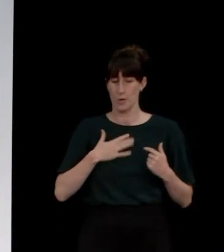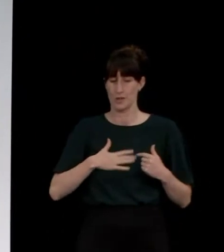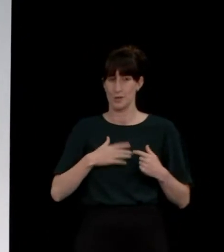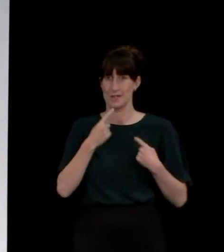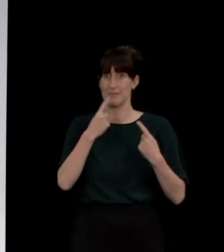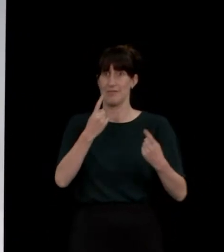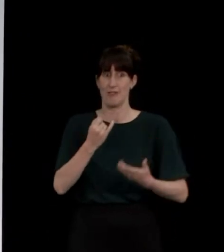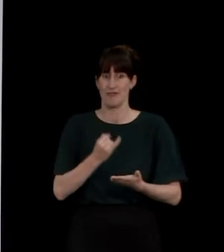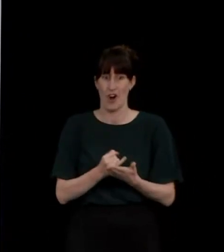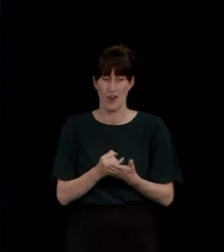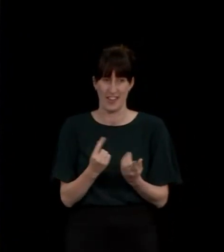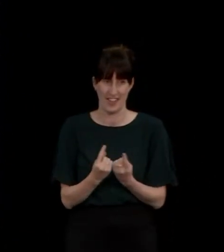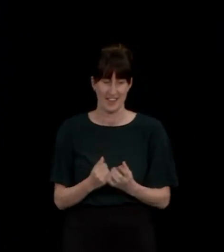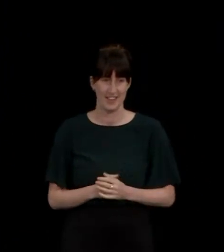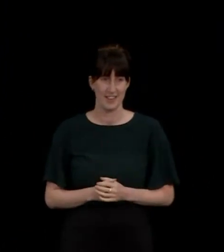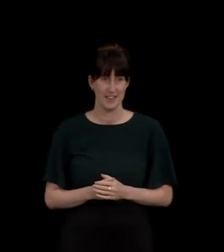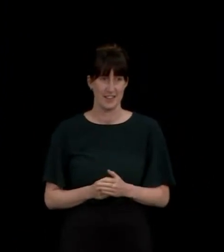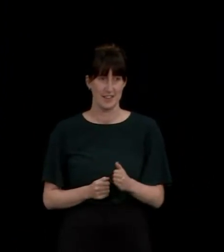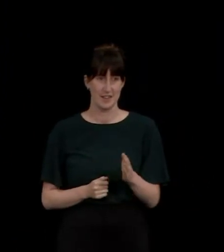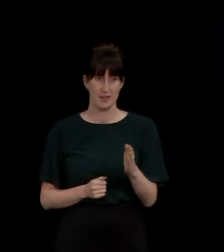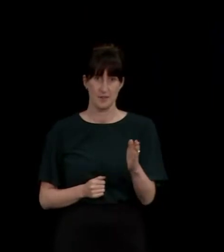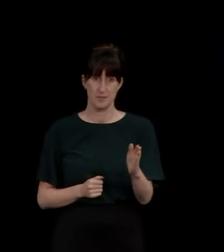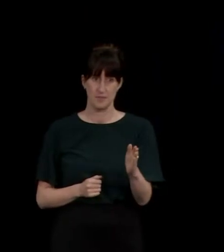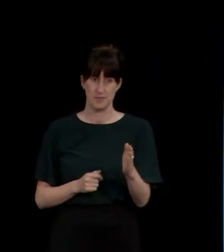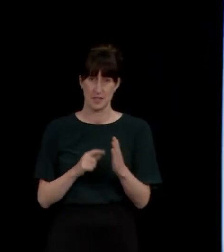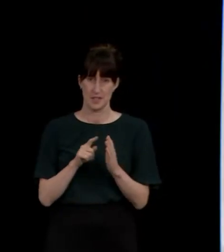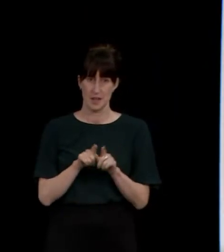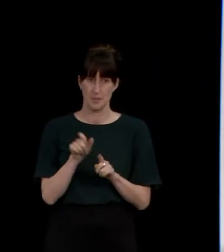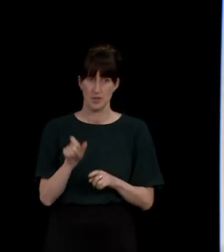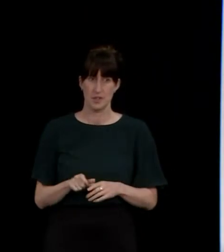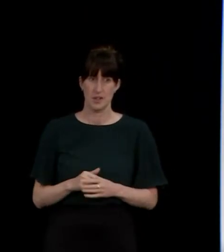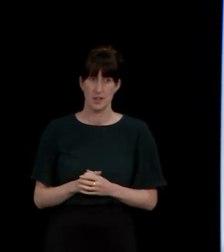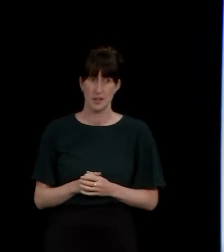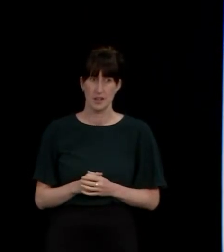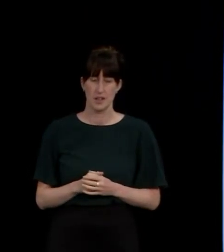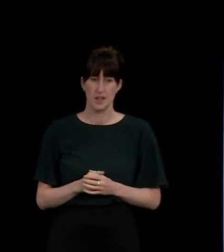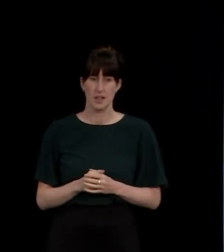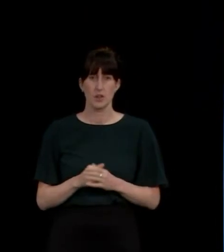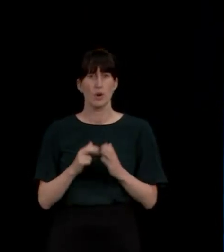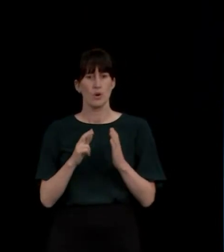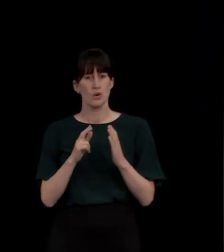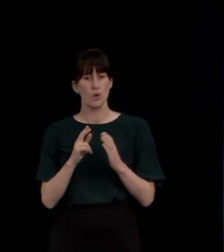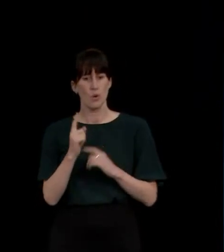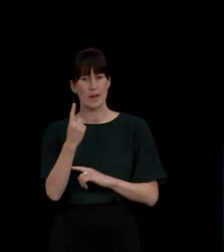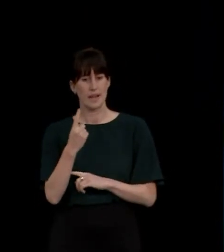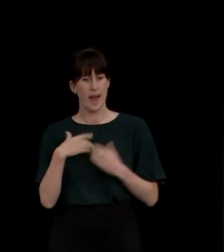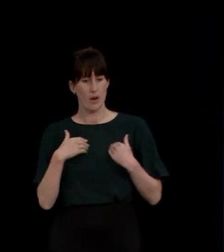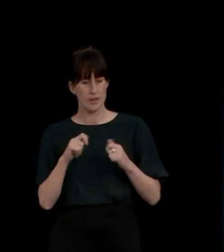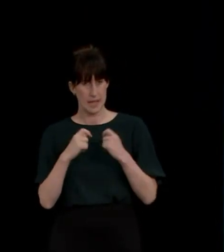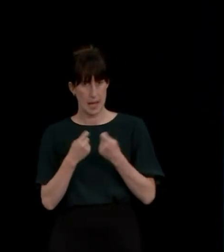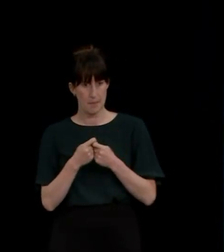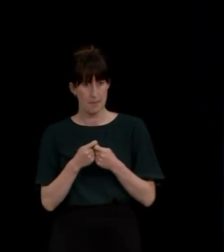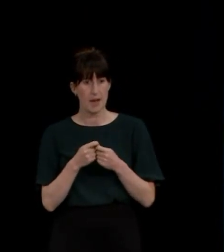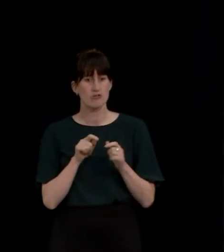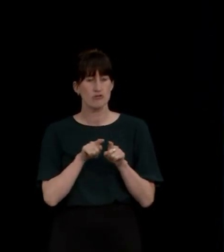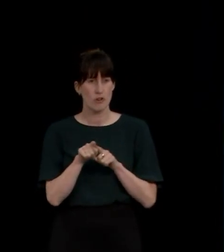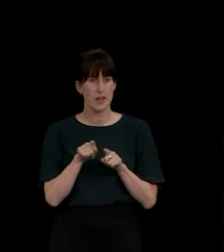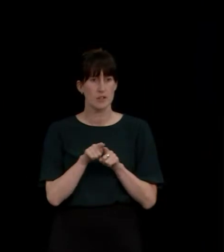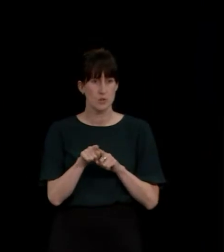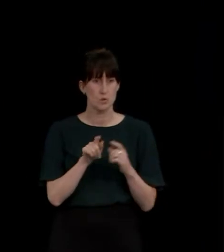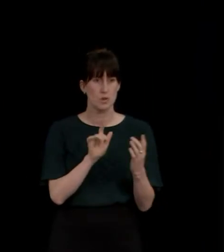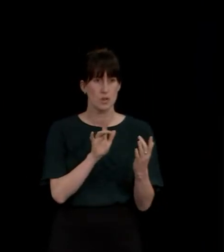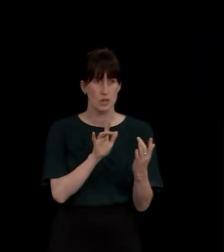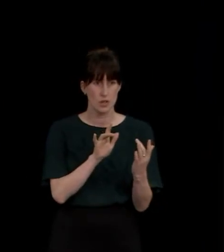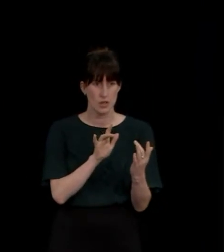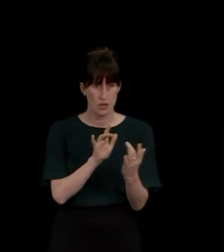it. And Pacific health teams reaching the most vulnerable, like those in emergency accommodation, saying they want more control of the response, as